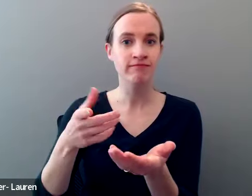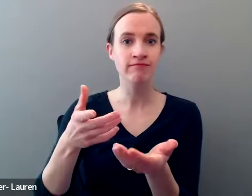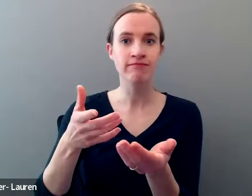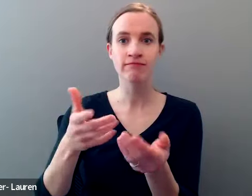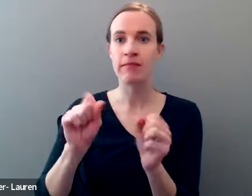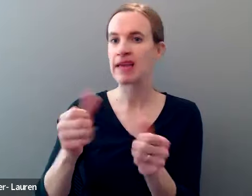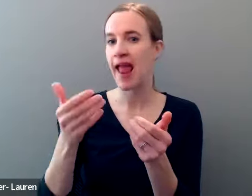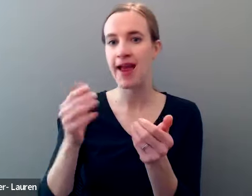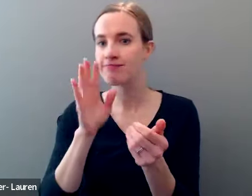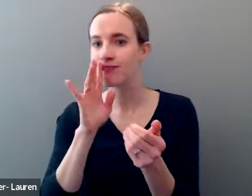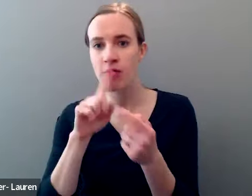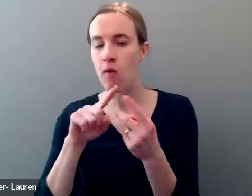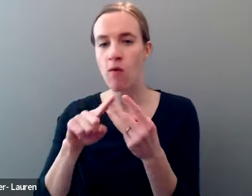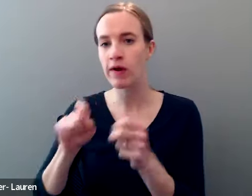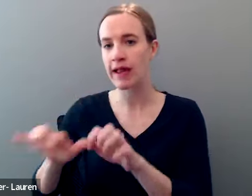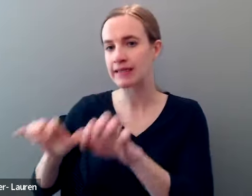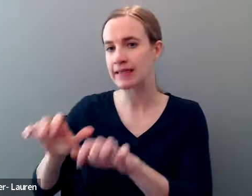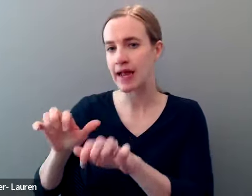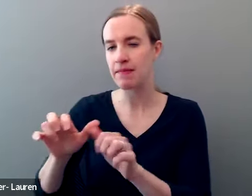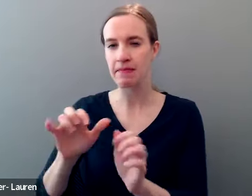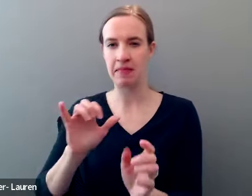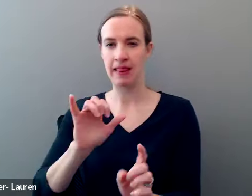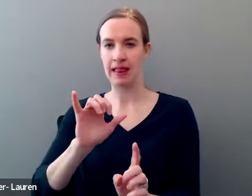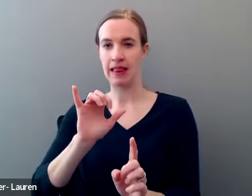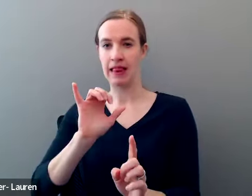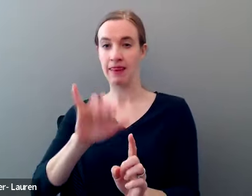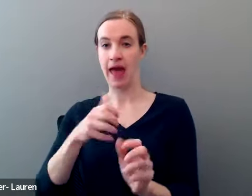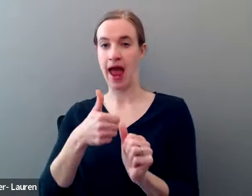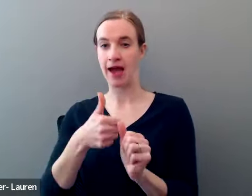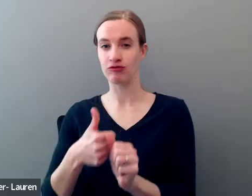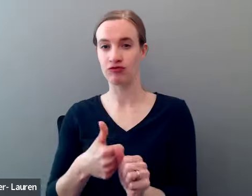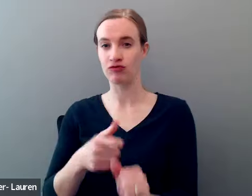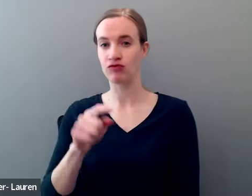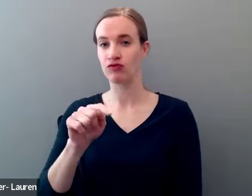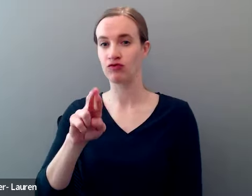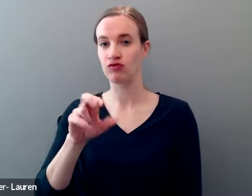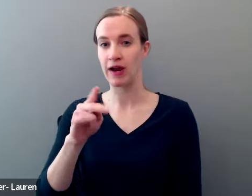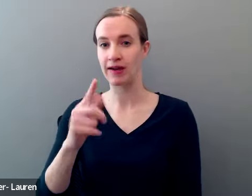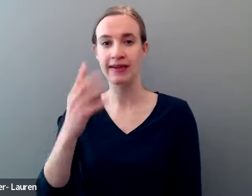audibly or type what that tracking experience was like for you.